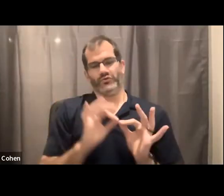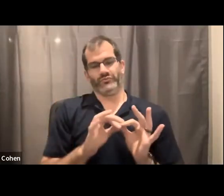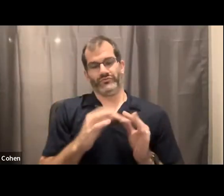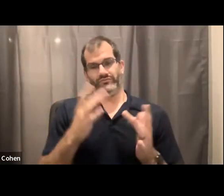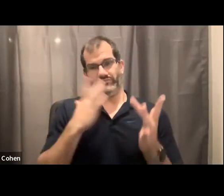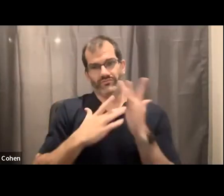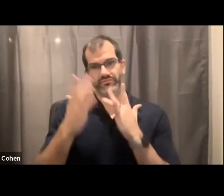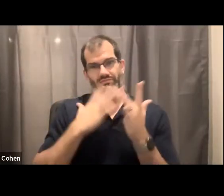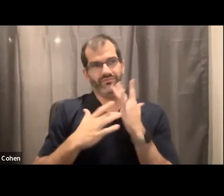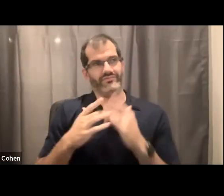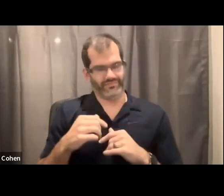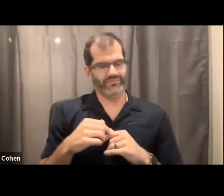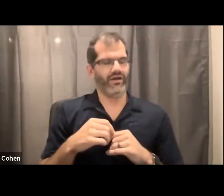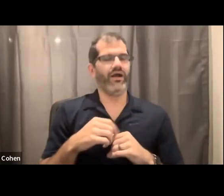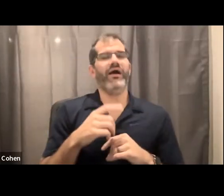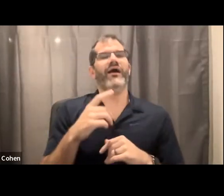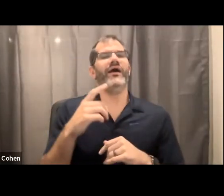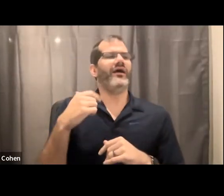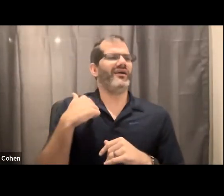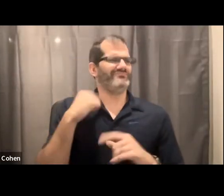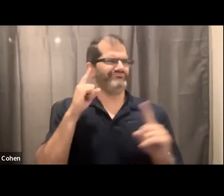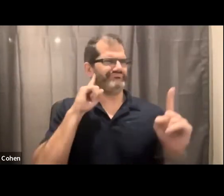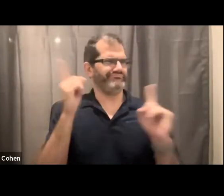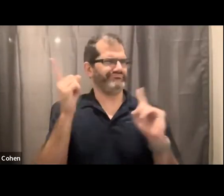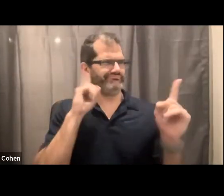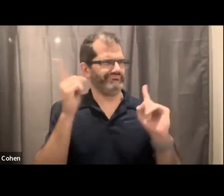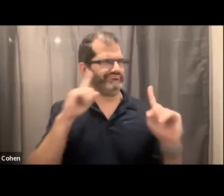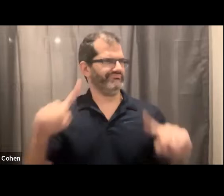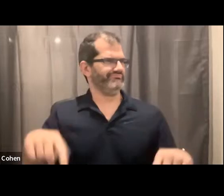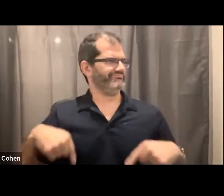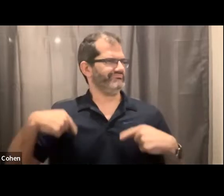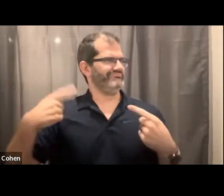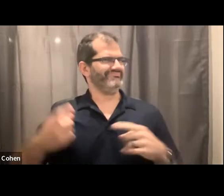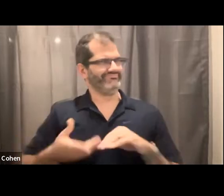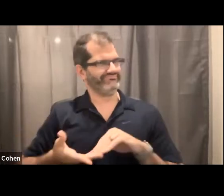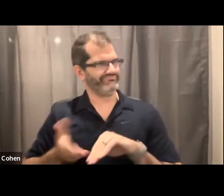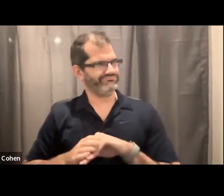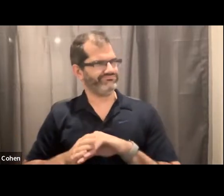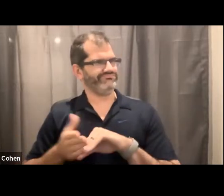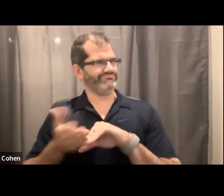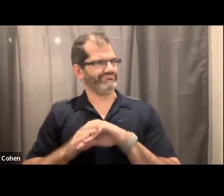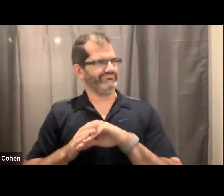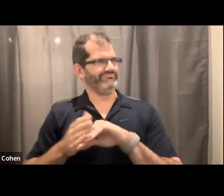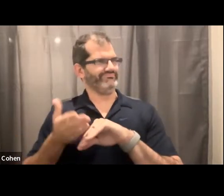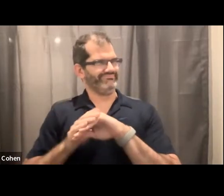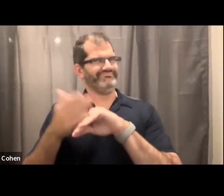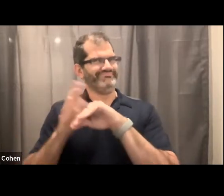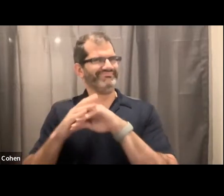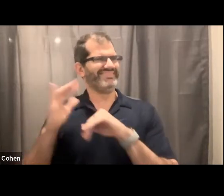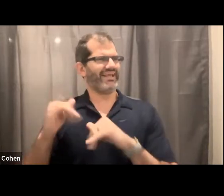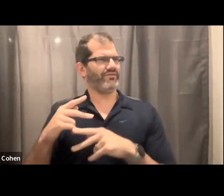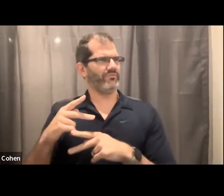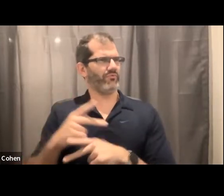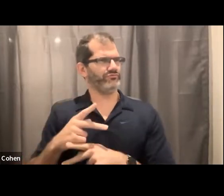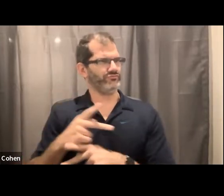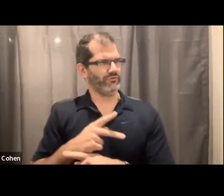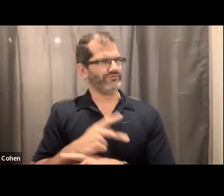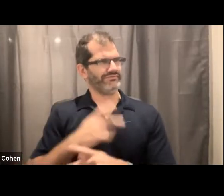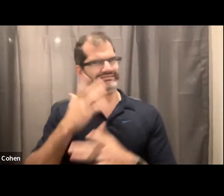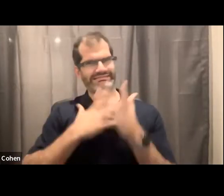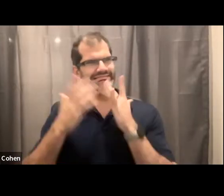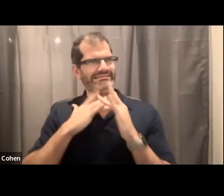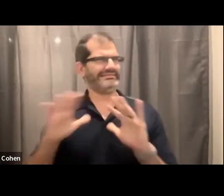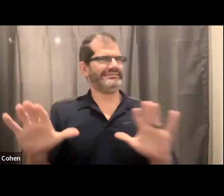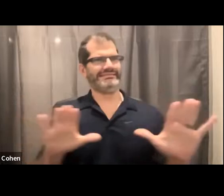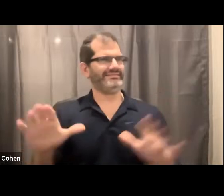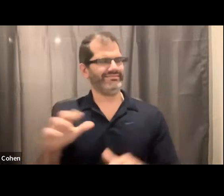Andrew here. So regarding the interpreter shortage, I have been hearing that